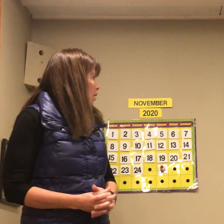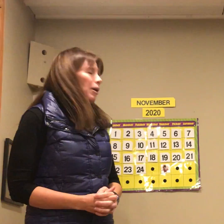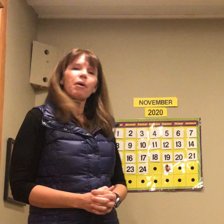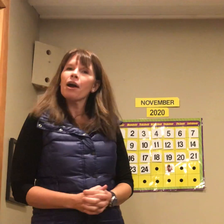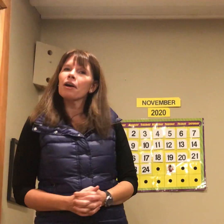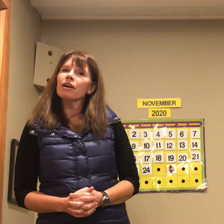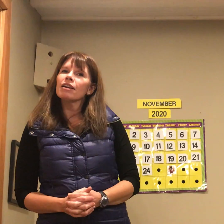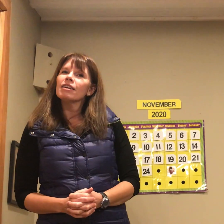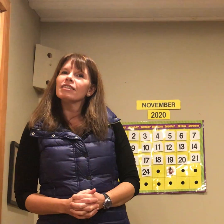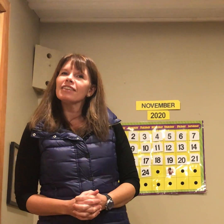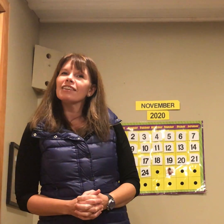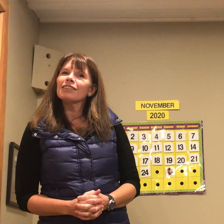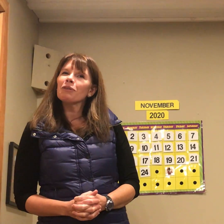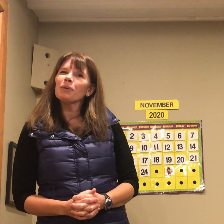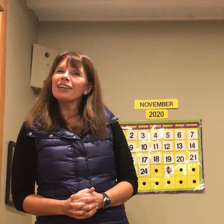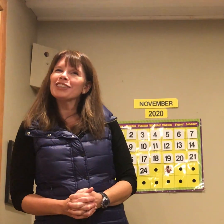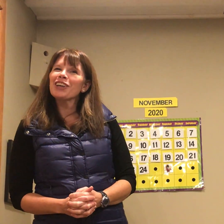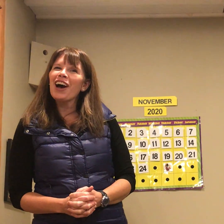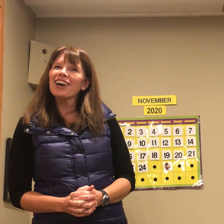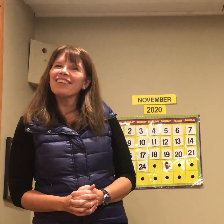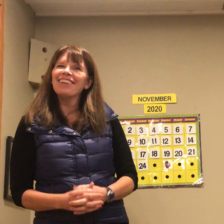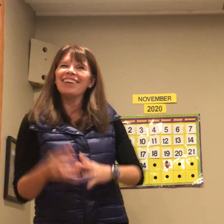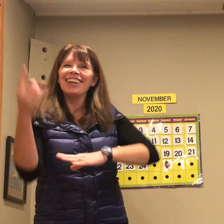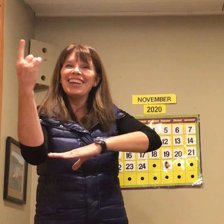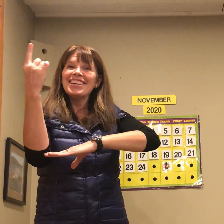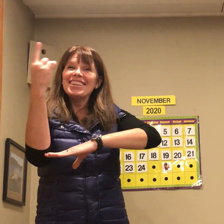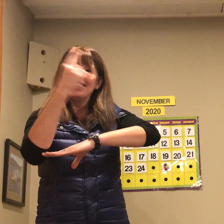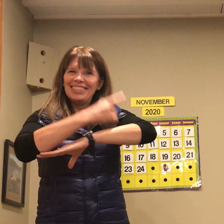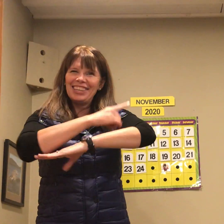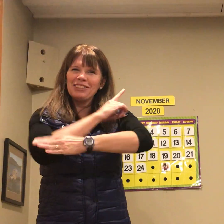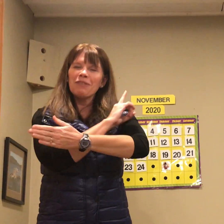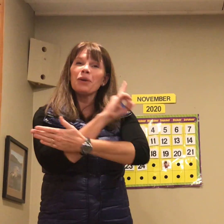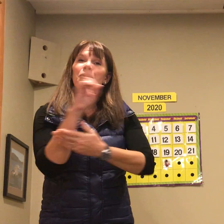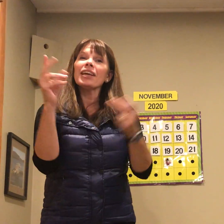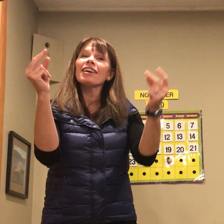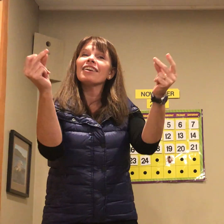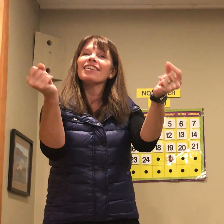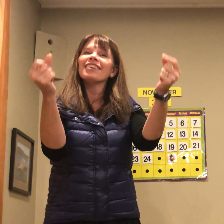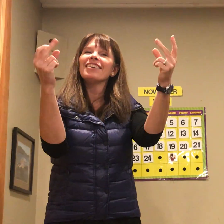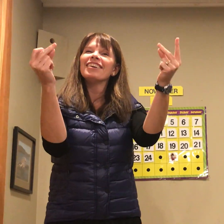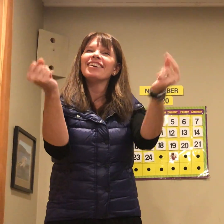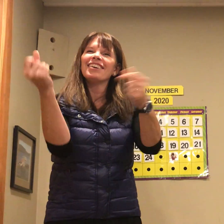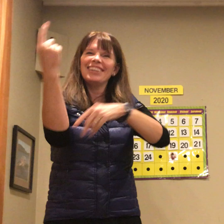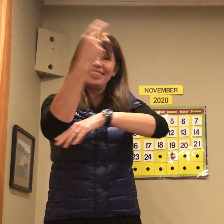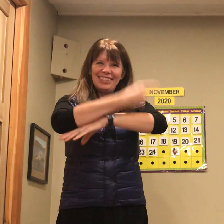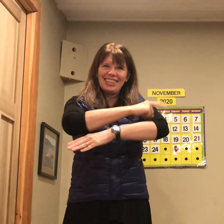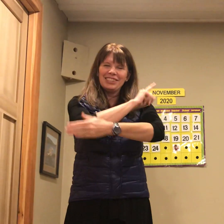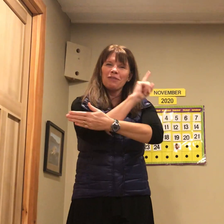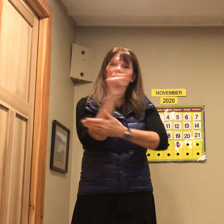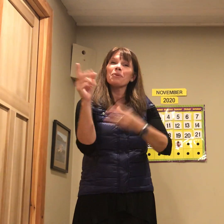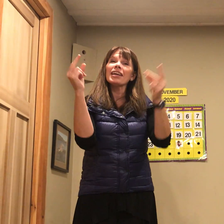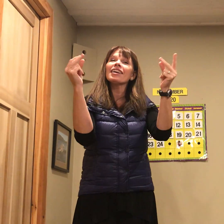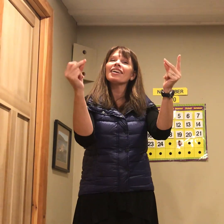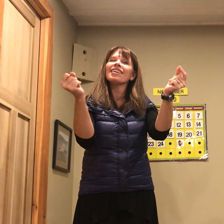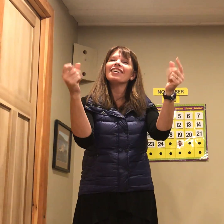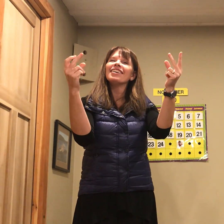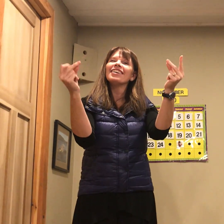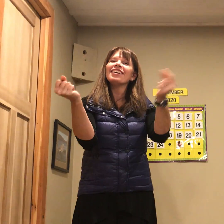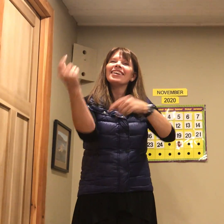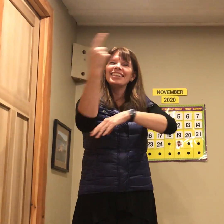about our Days of the Week song? Days of the Week. Days of the Week.